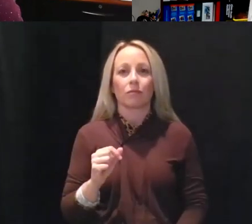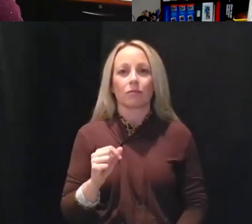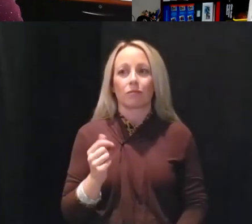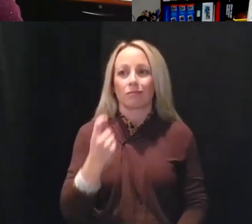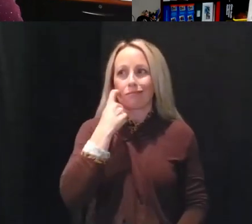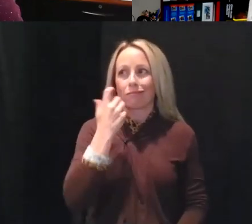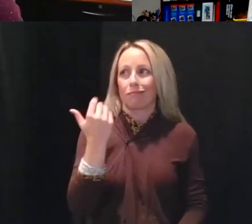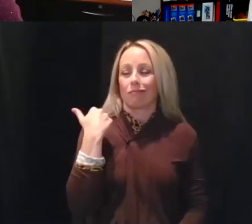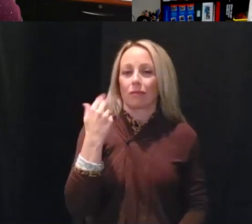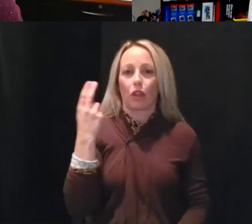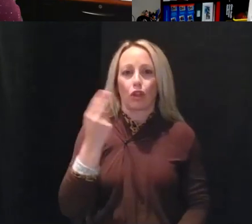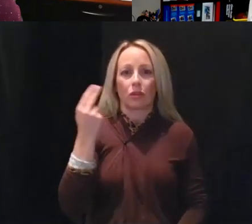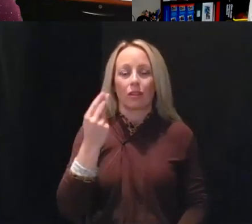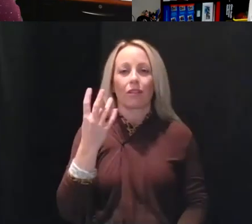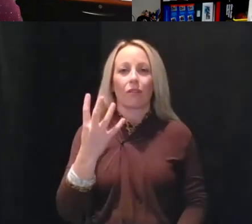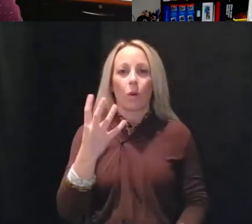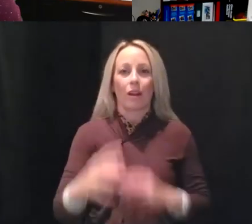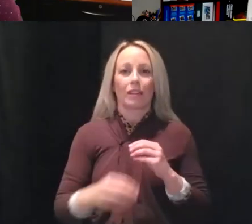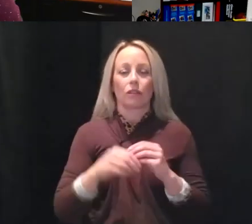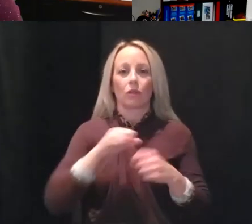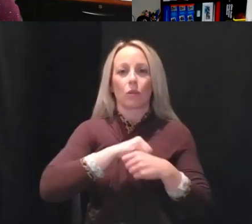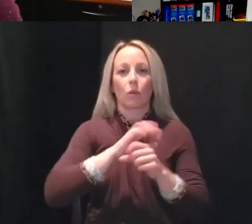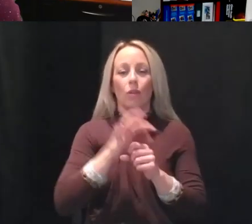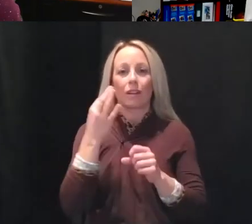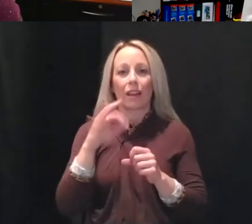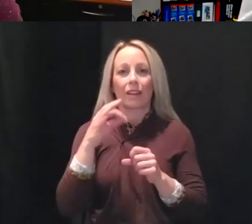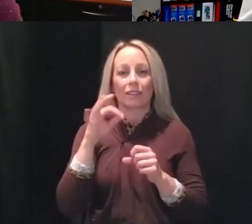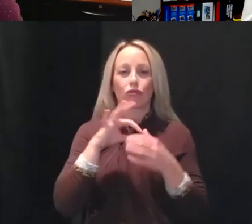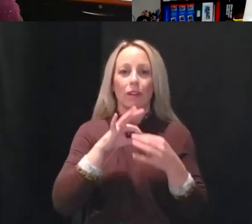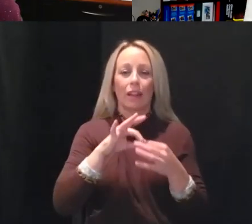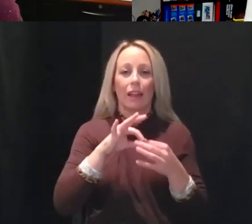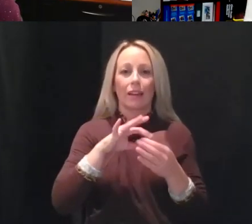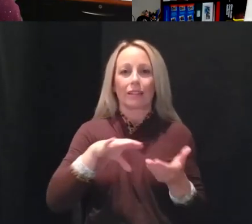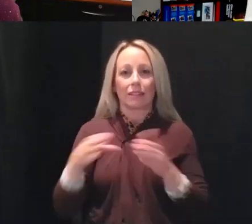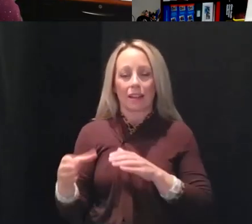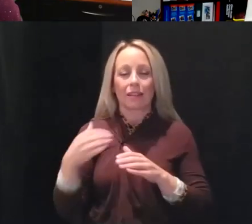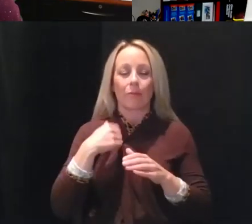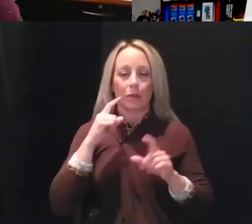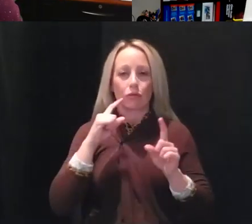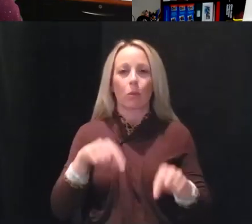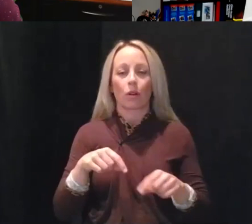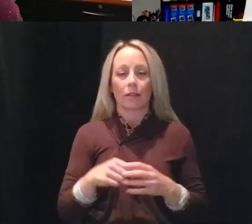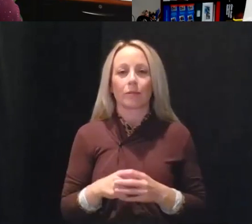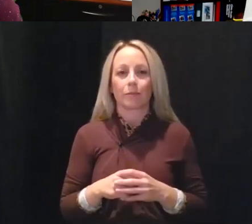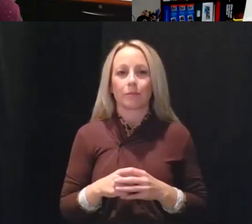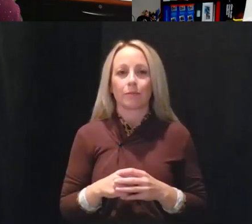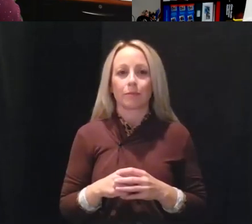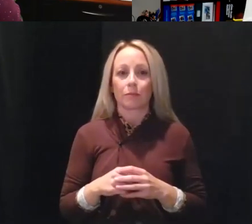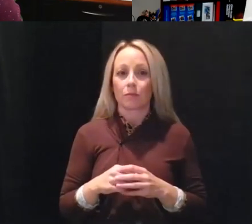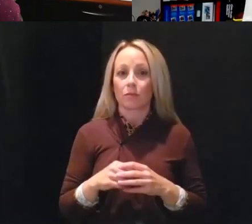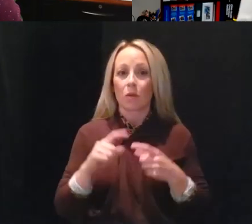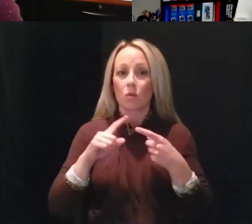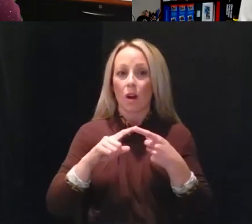Thursday, 4 additional COVID-19 related deaths of Scutt County residents have been reported. One was an